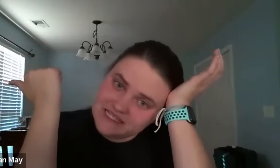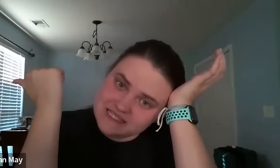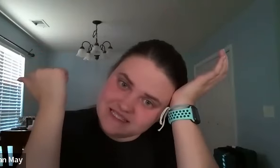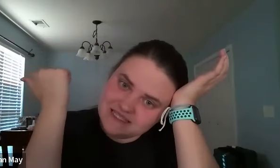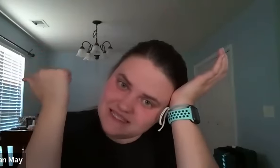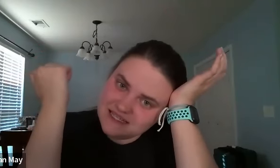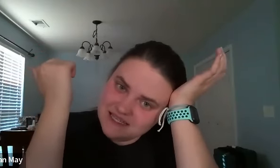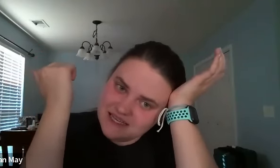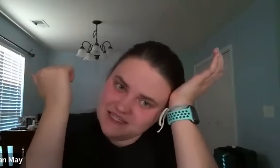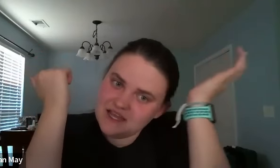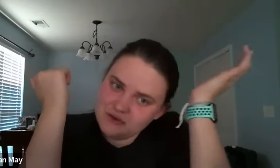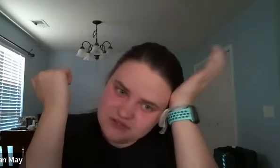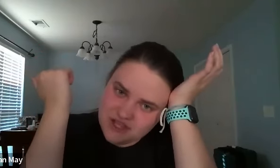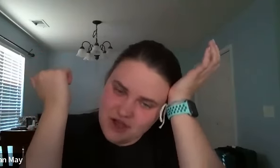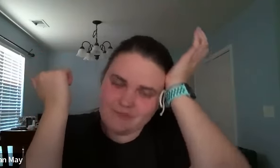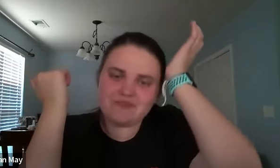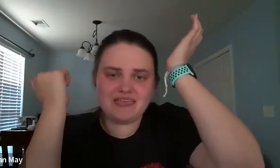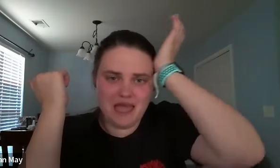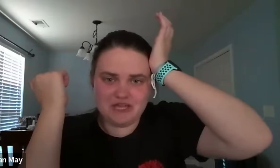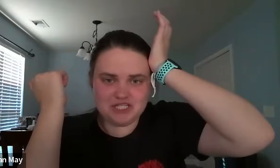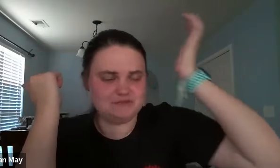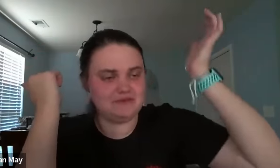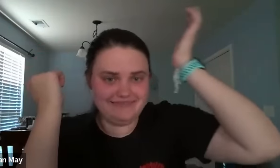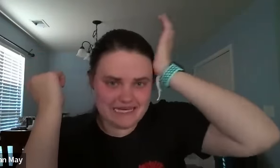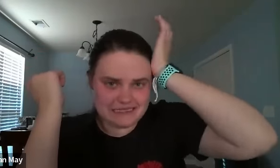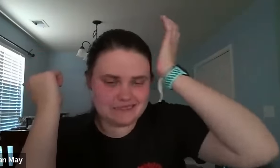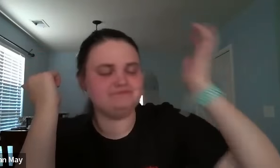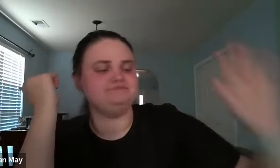lettuce, you know? So cabbage, lettuce.